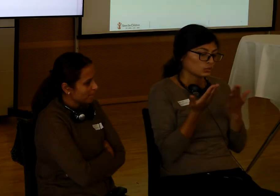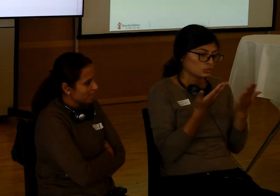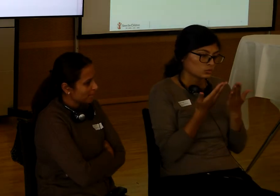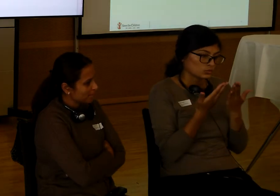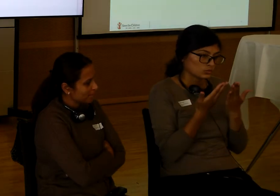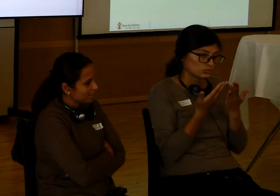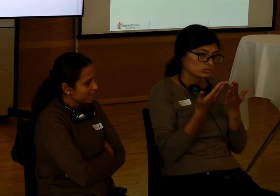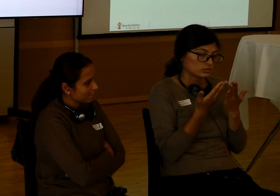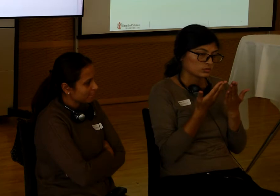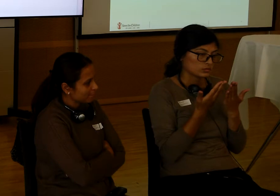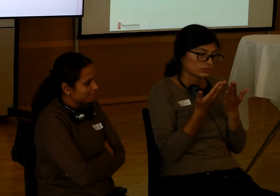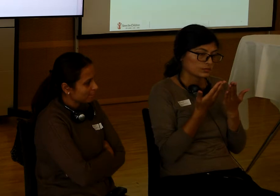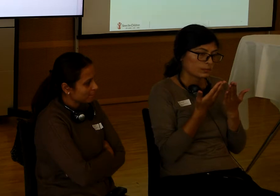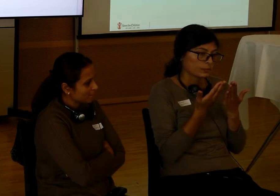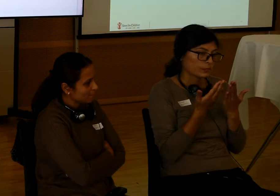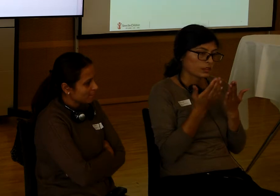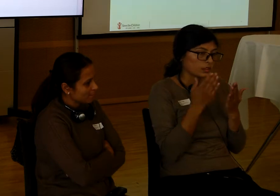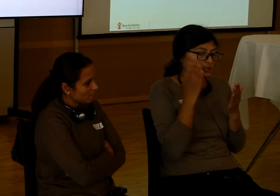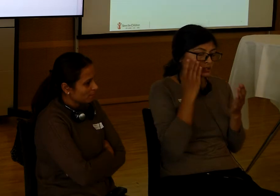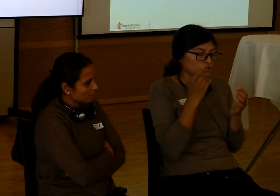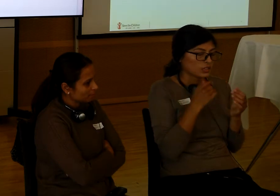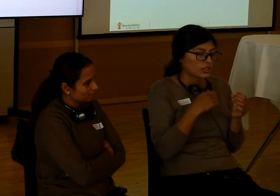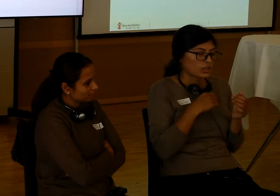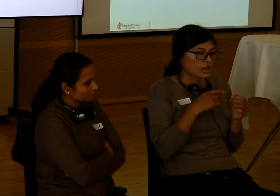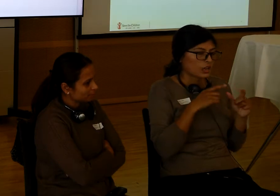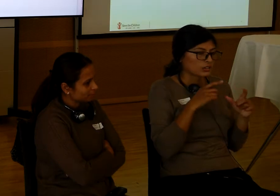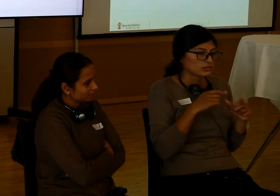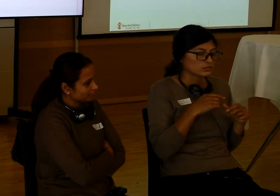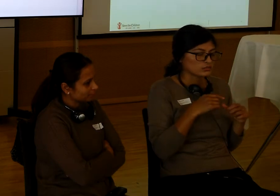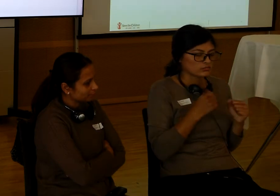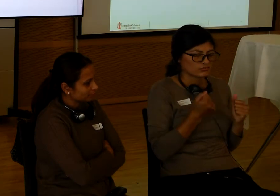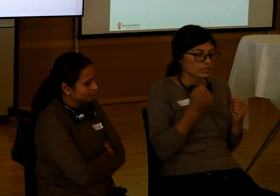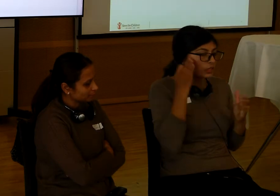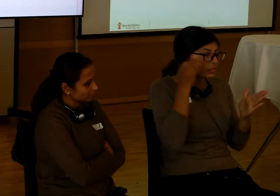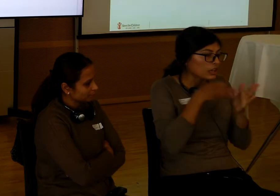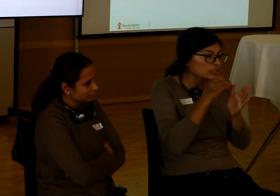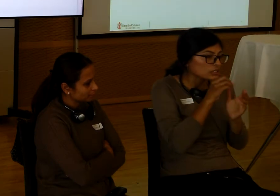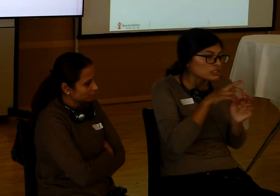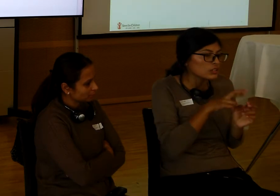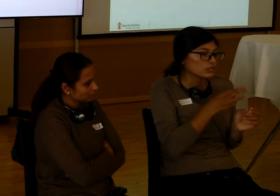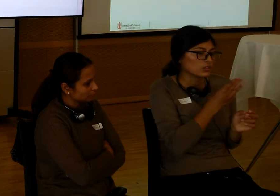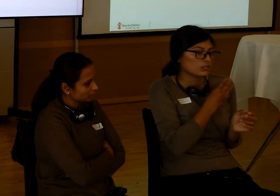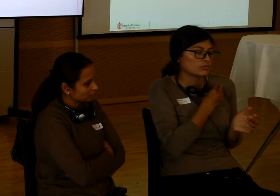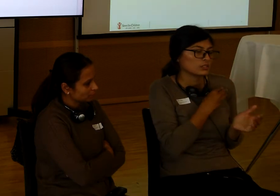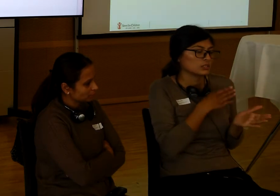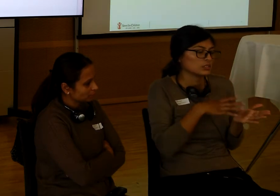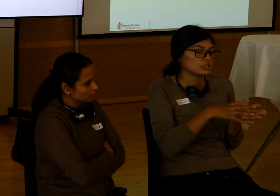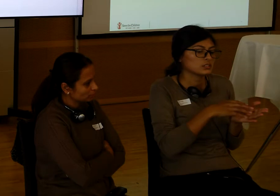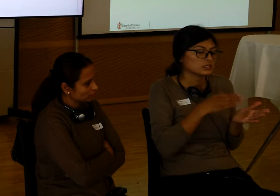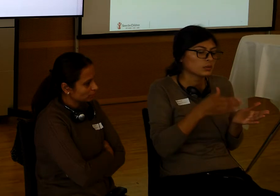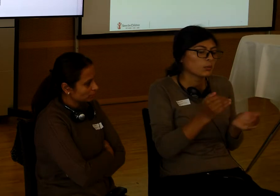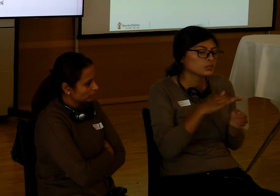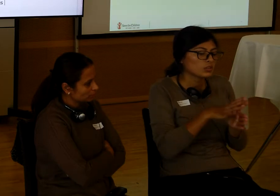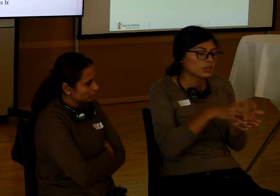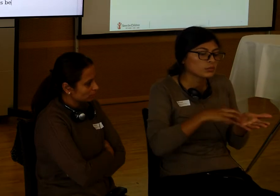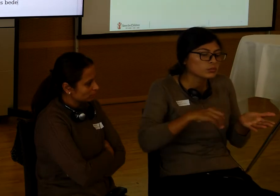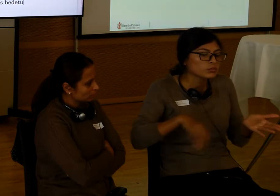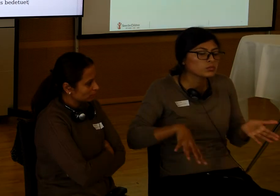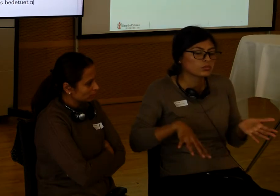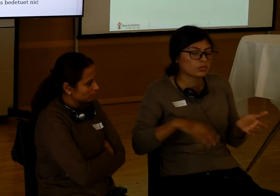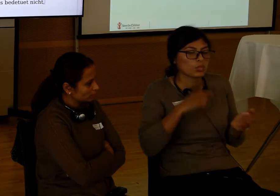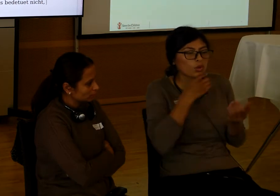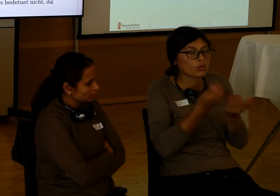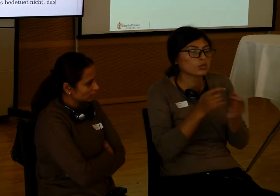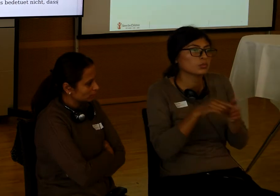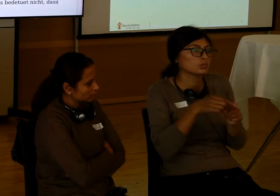intentionally excluding children with special needs, it does not mean their education is automatically inclusive.